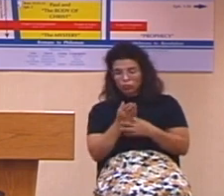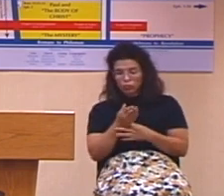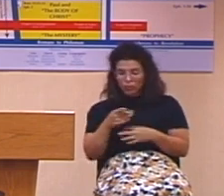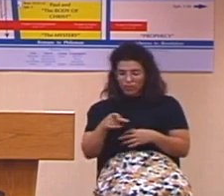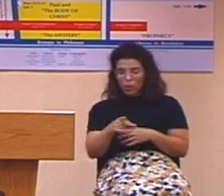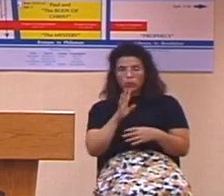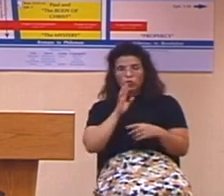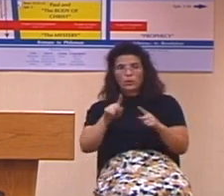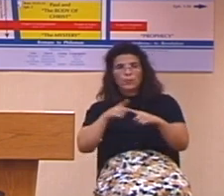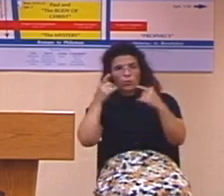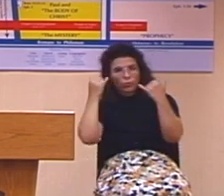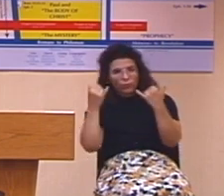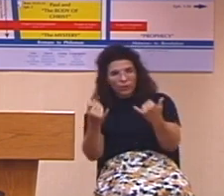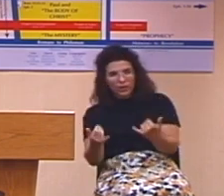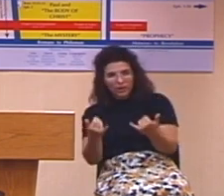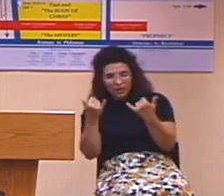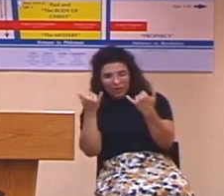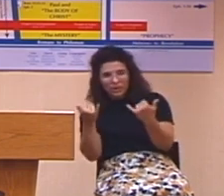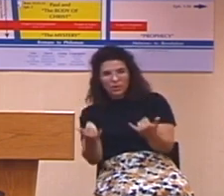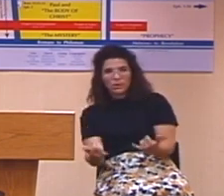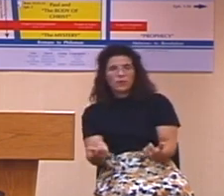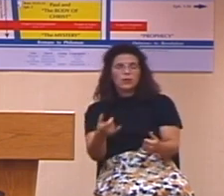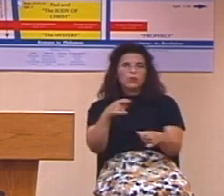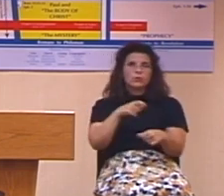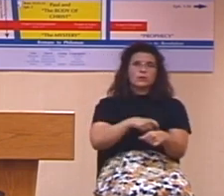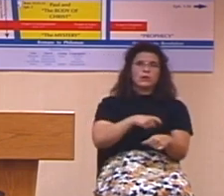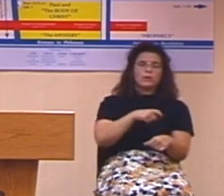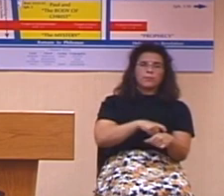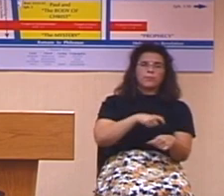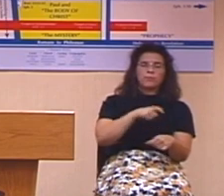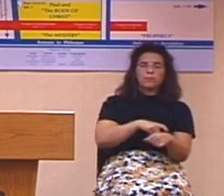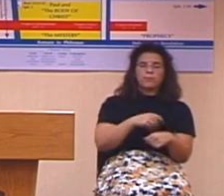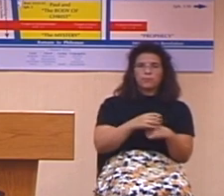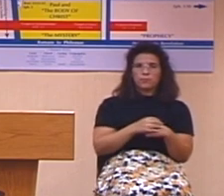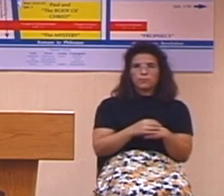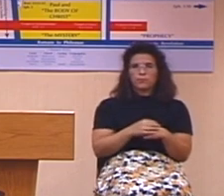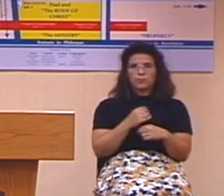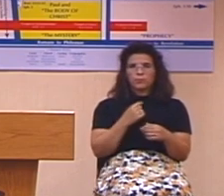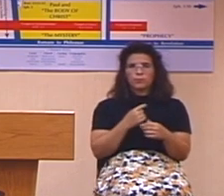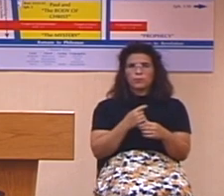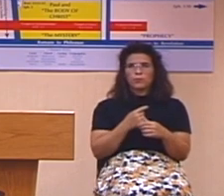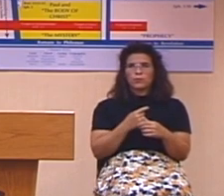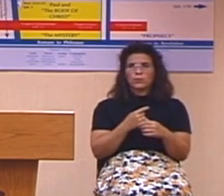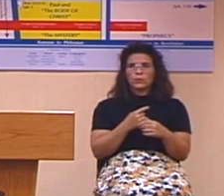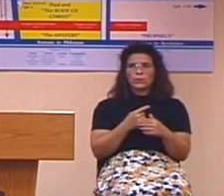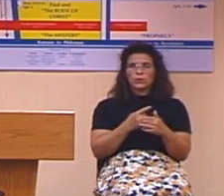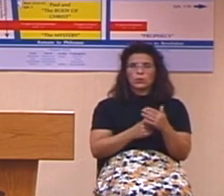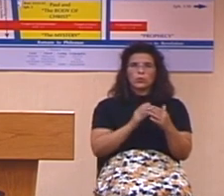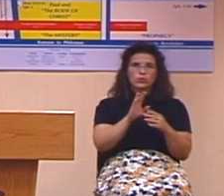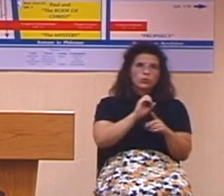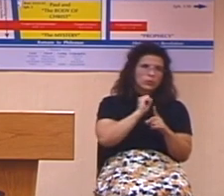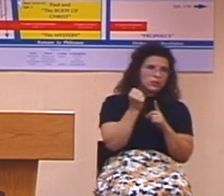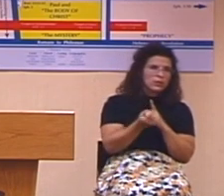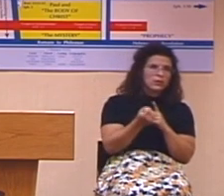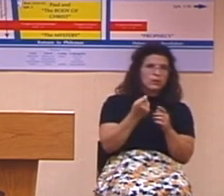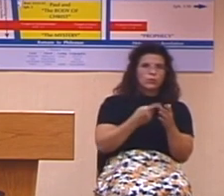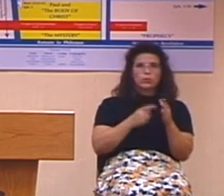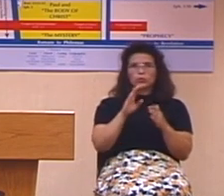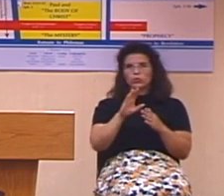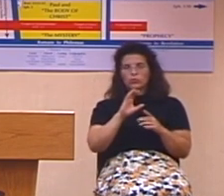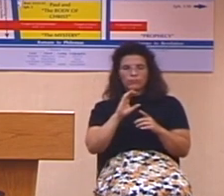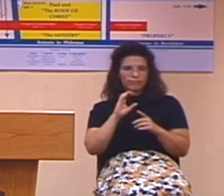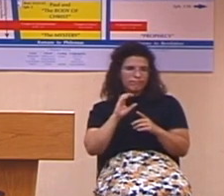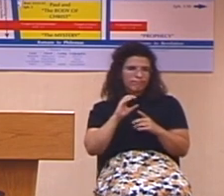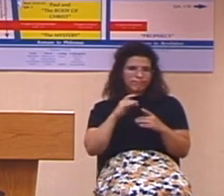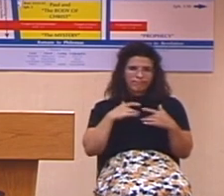right now, in time. What's your step? What's your condition?